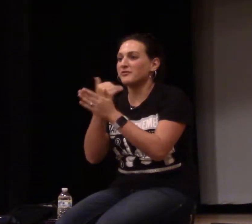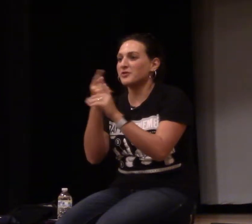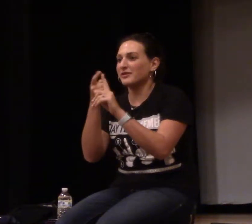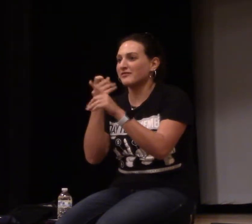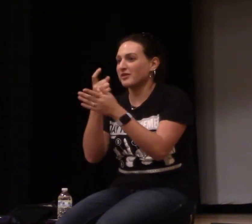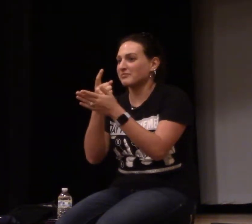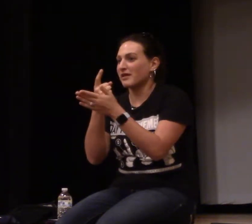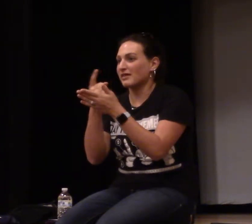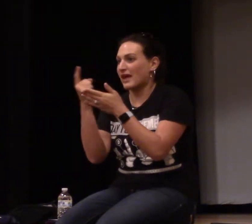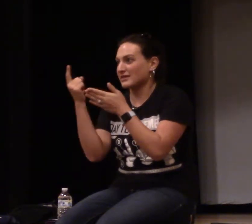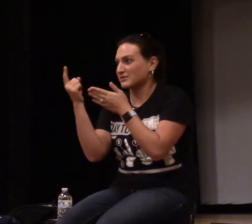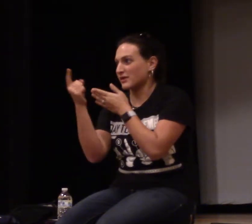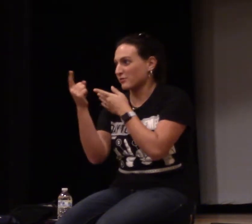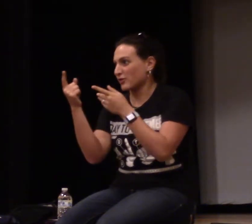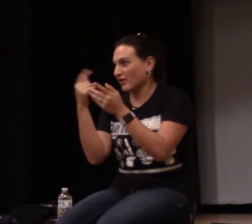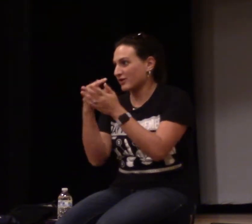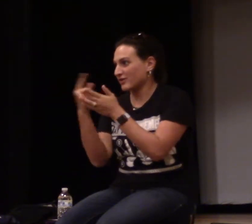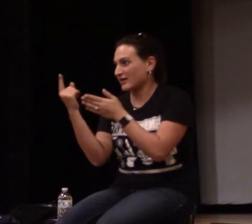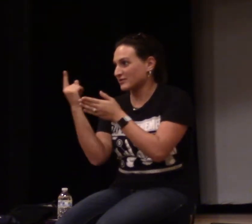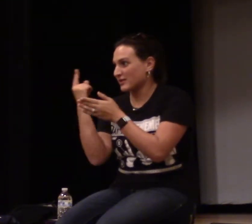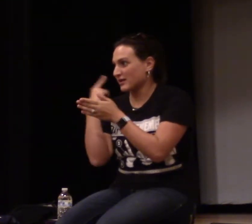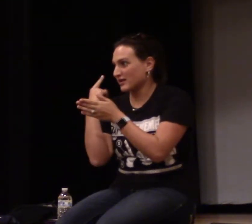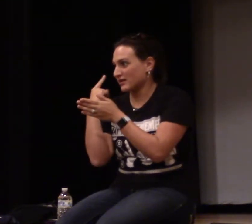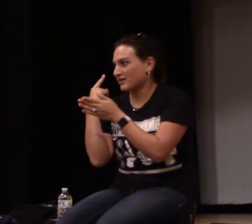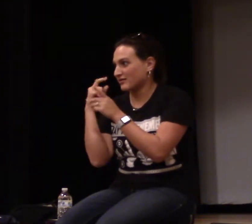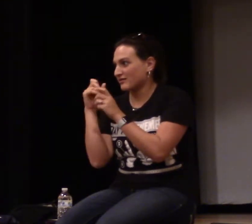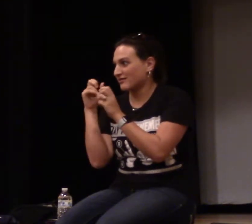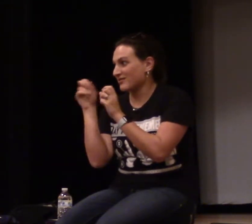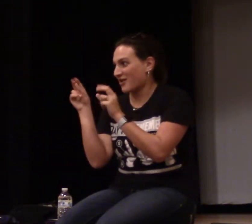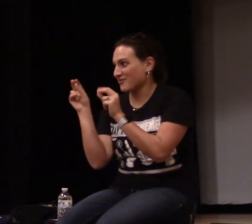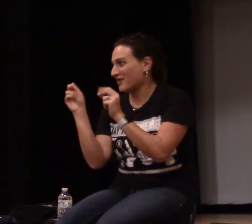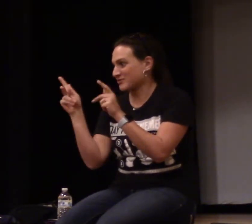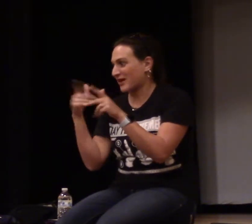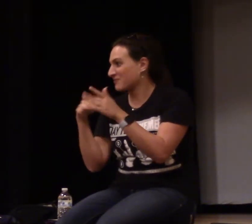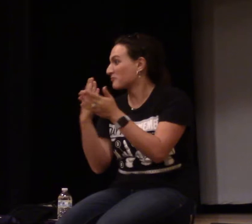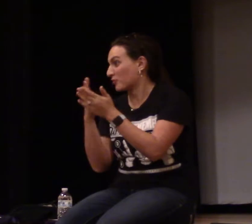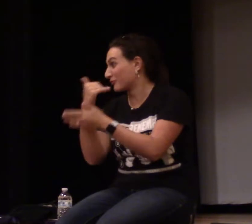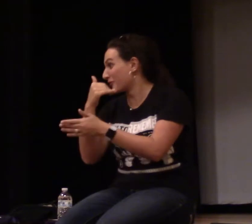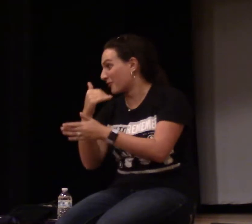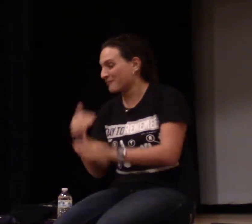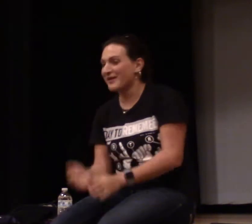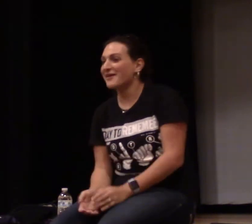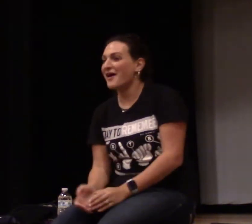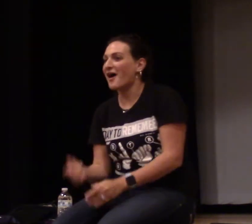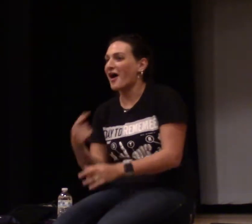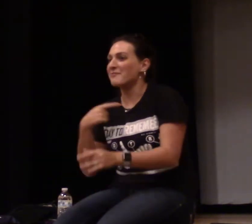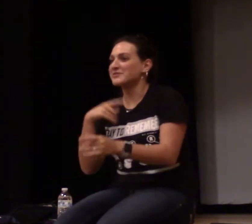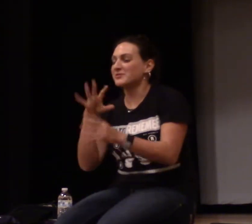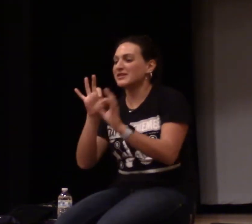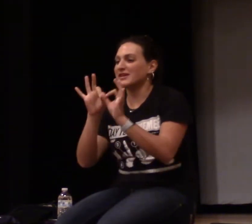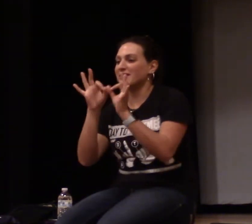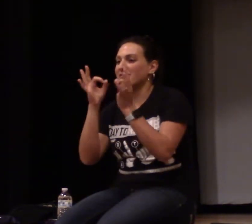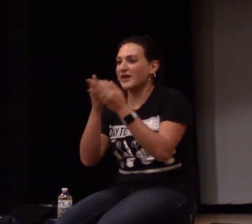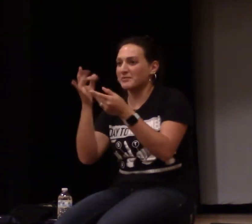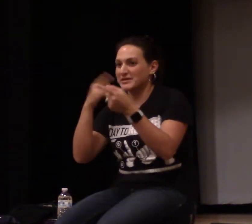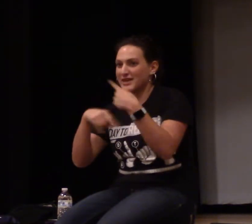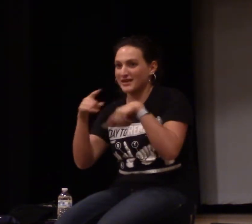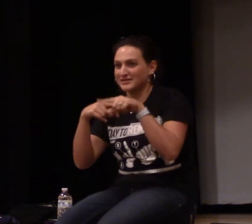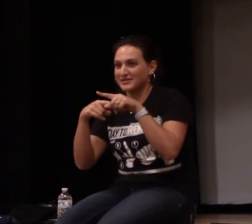reviewing from last week. Were you all here last week? No? That's okay. We'll review. So we did family signs, so